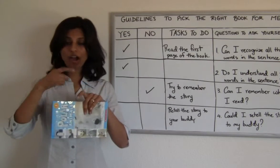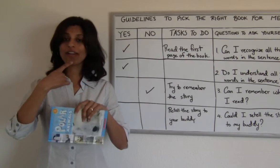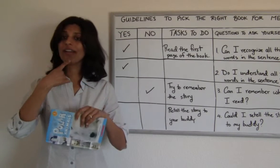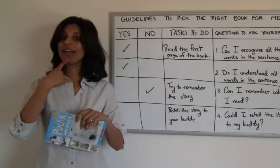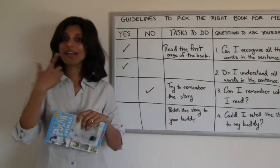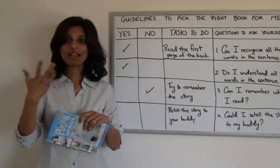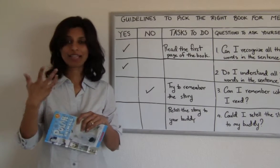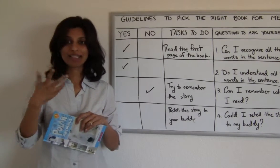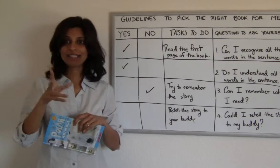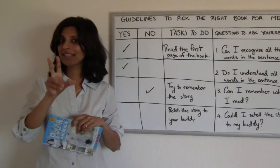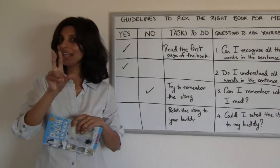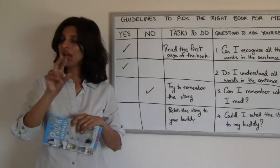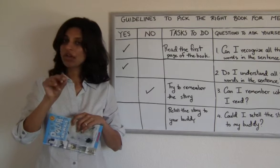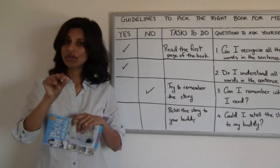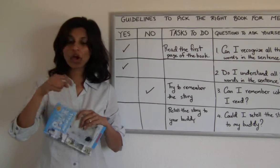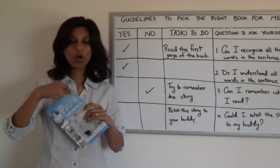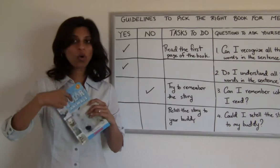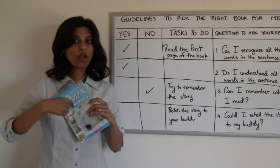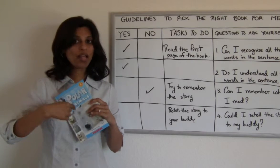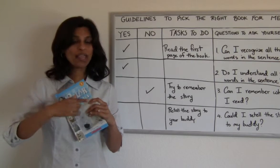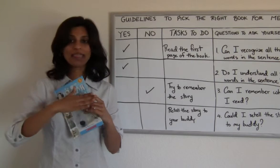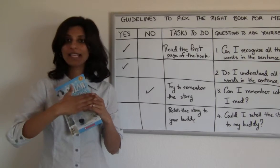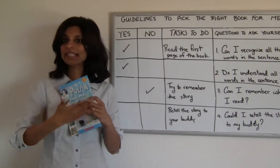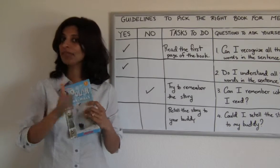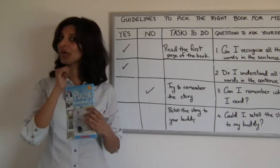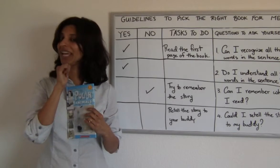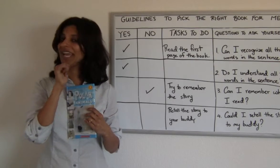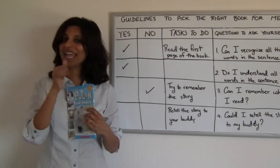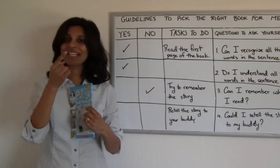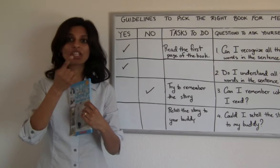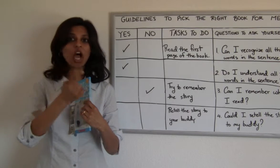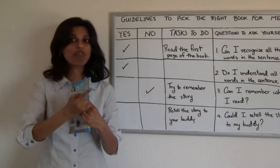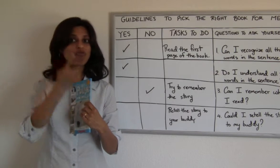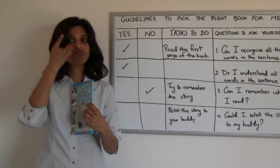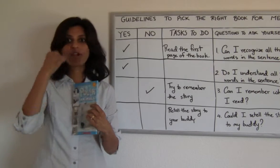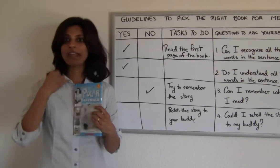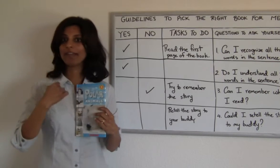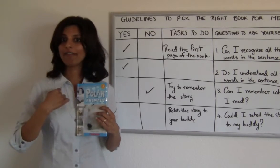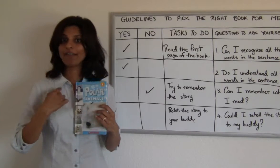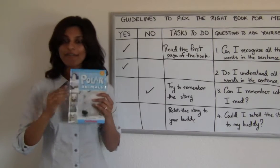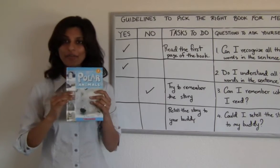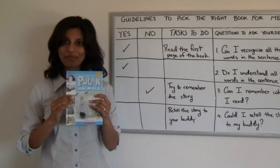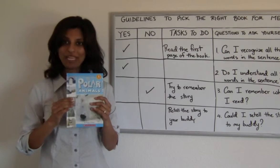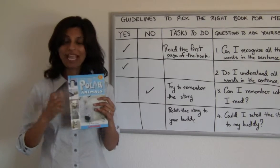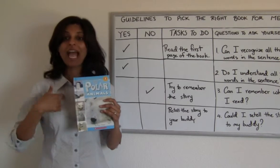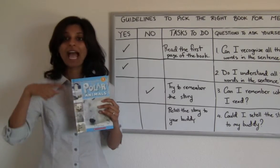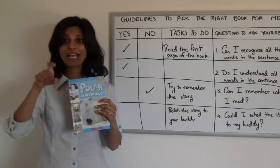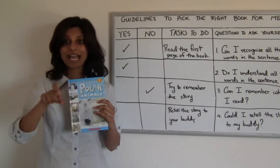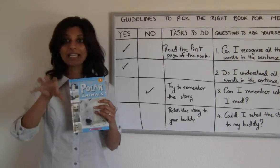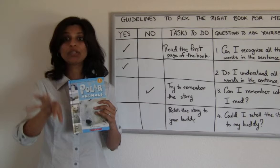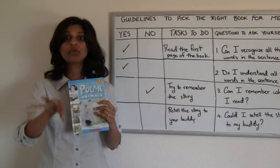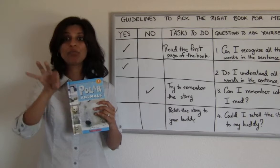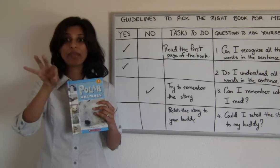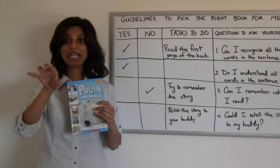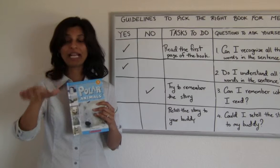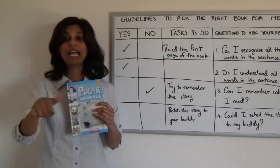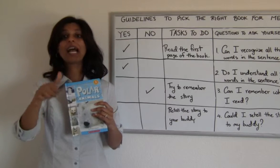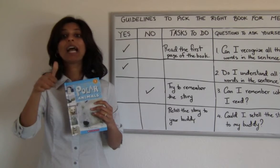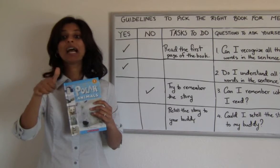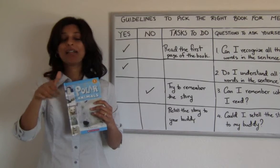card that says, no, this book is not right for me. And I need to pick